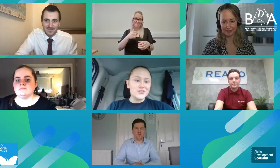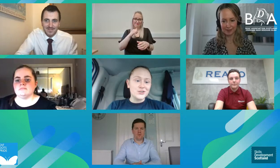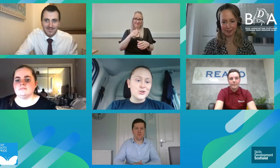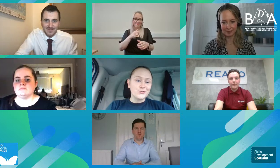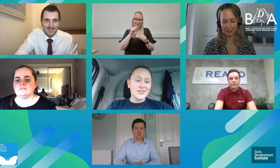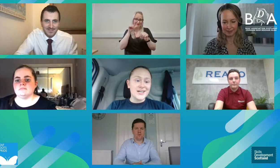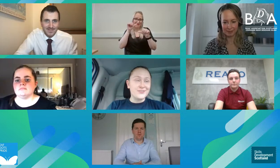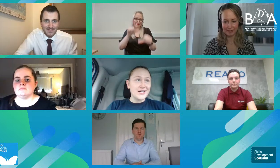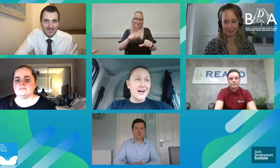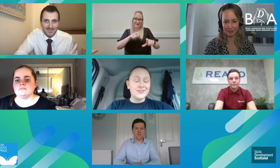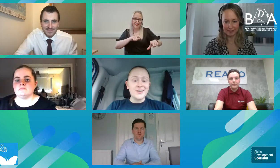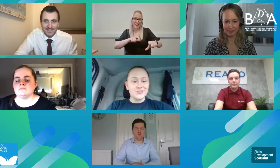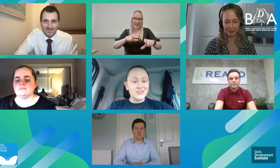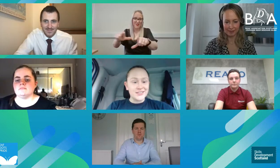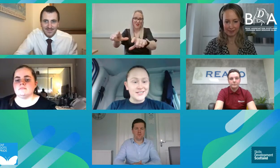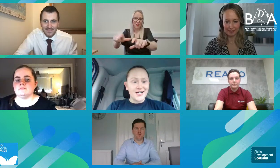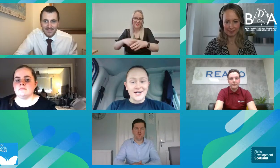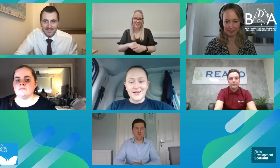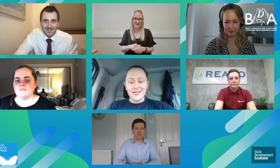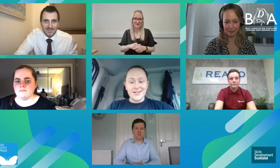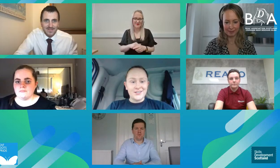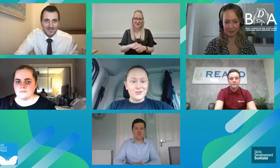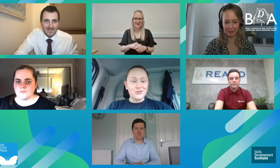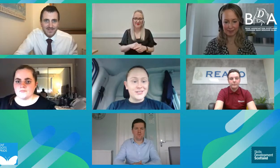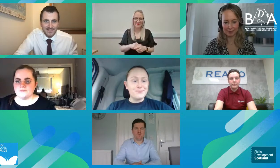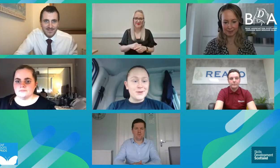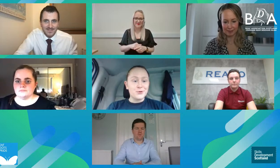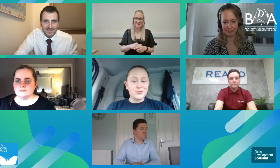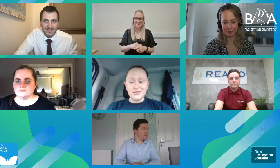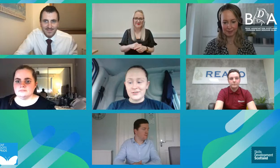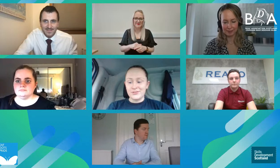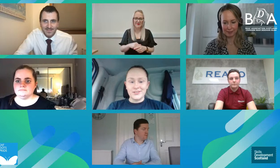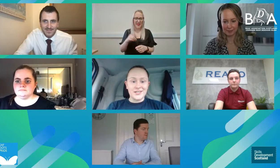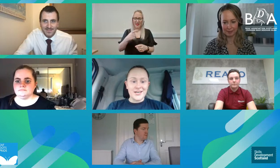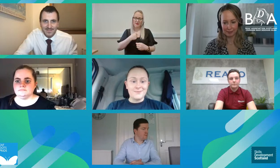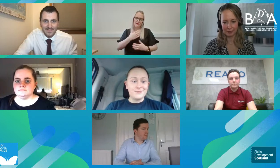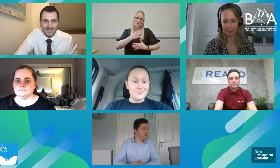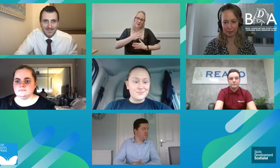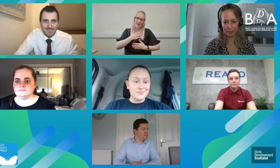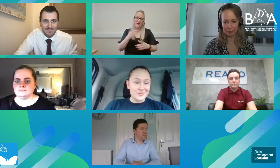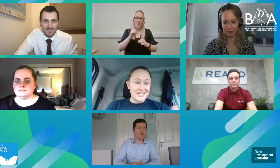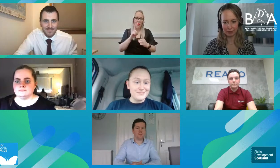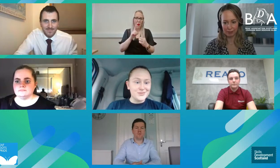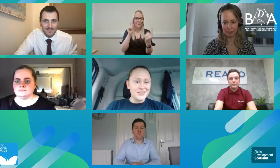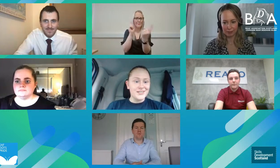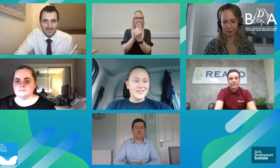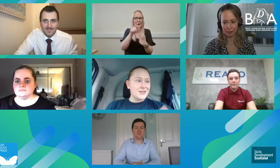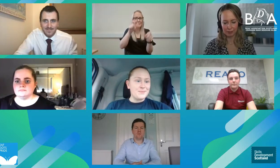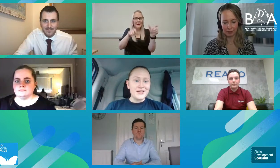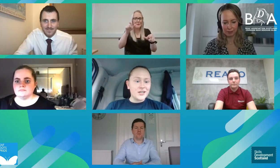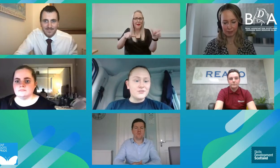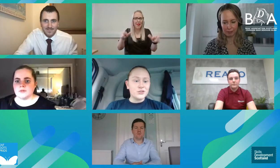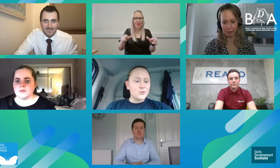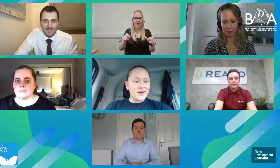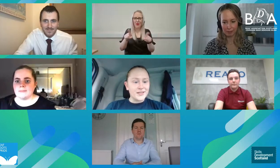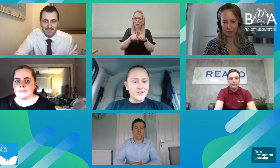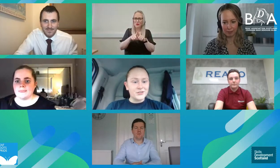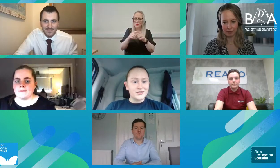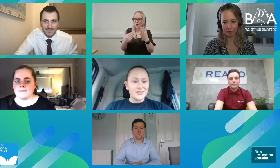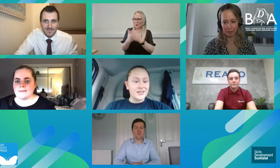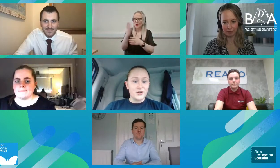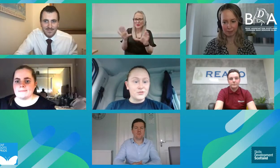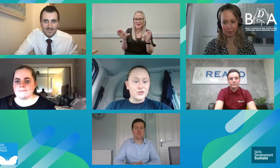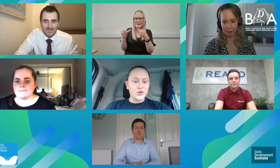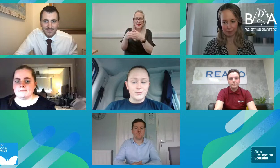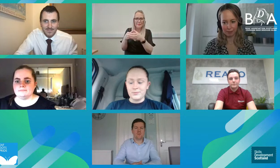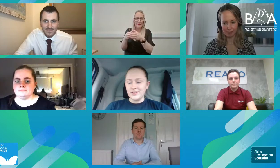we're told it's a job for life, and I have definitely seen that. Seeing people in different teams, been here for so many